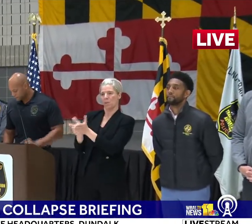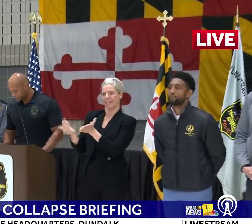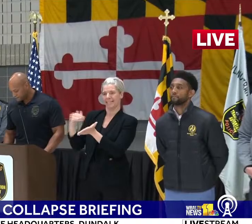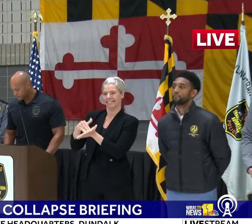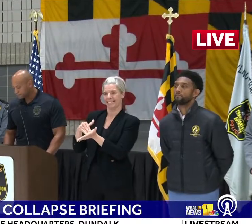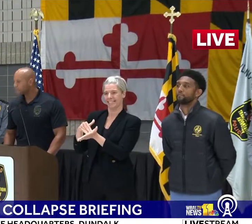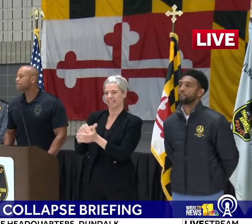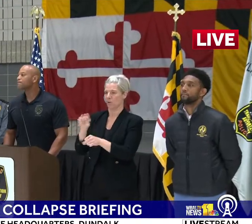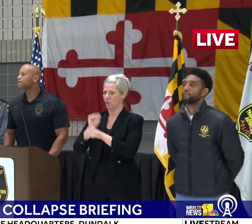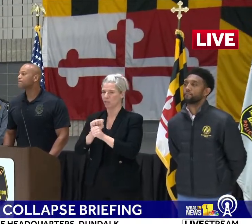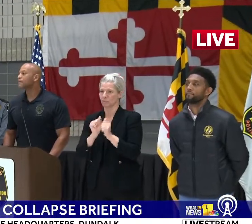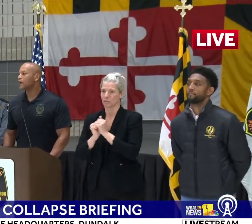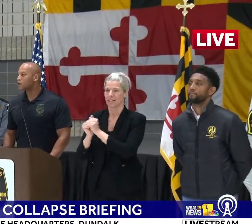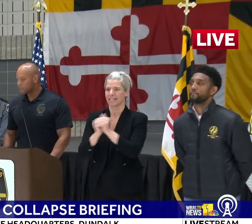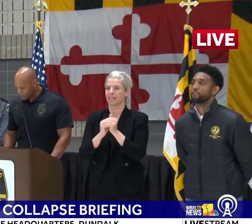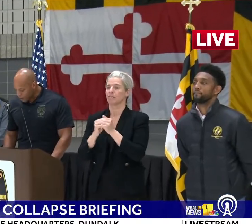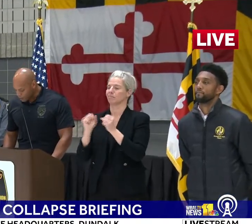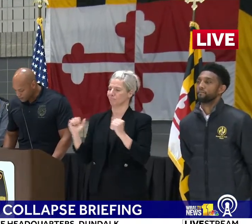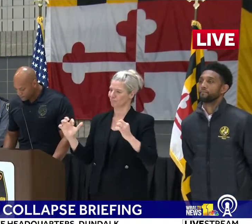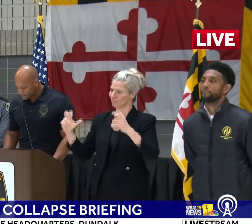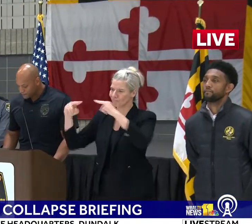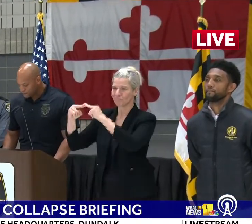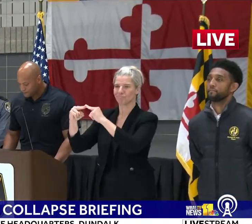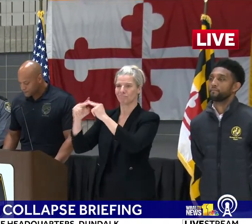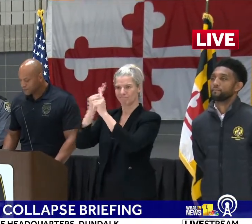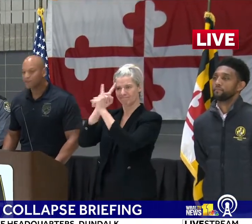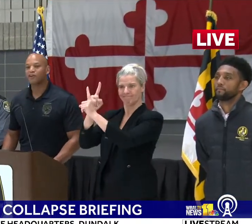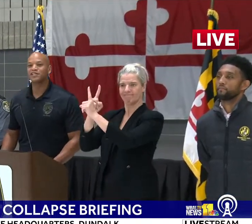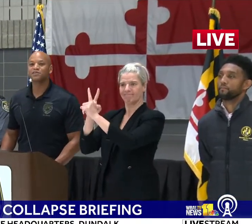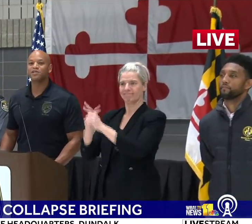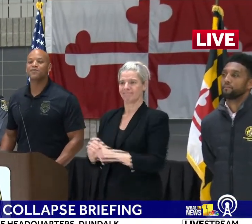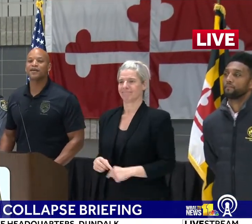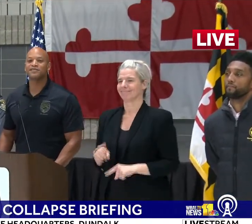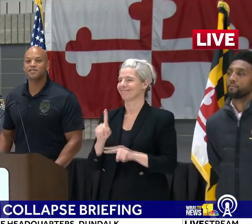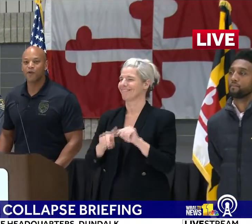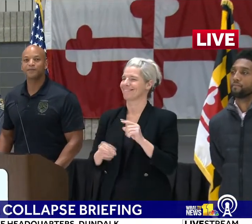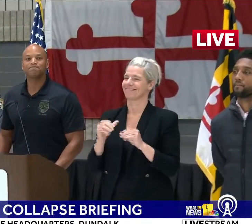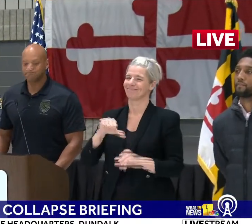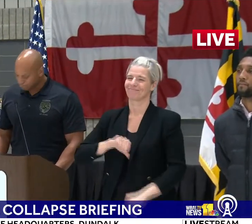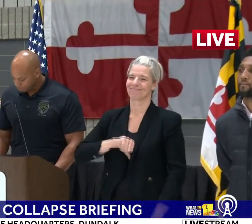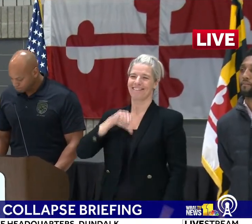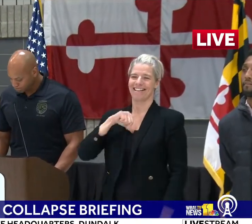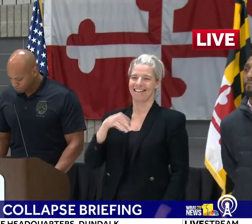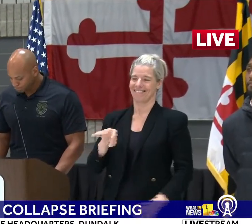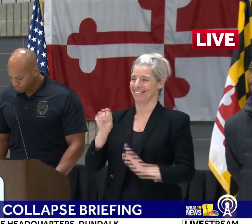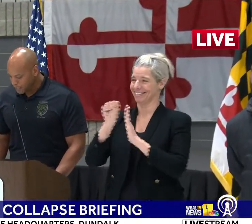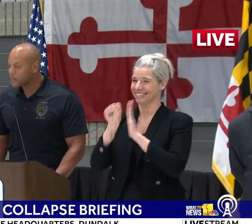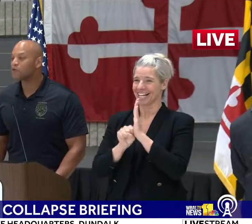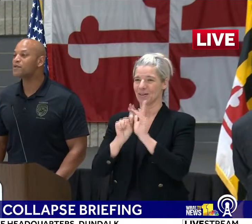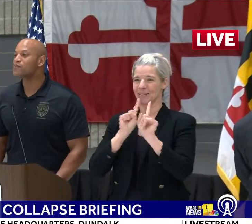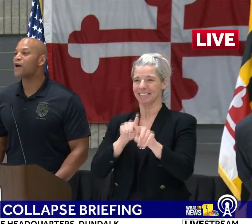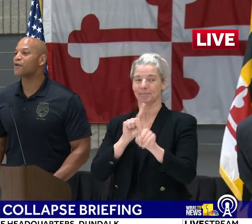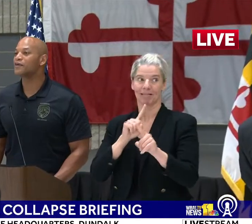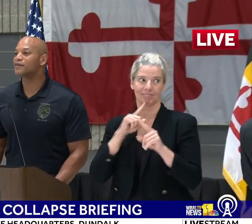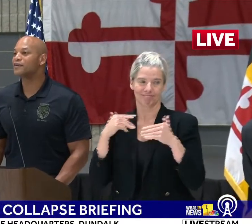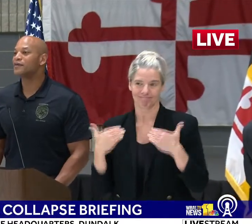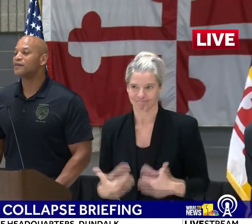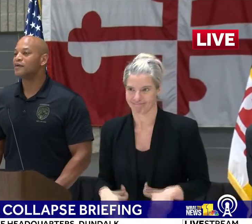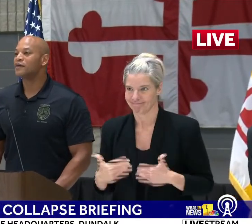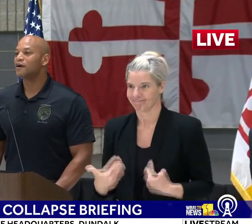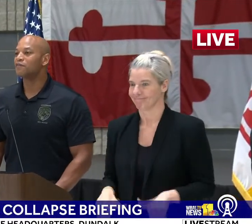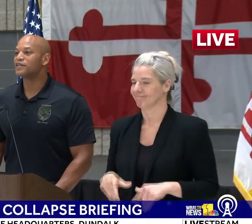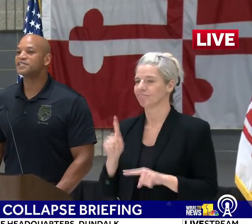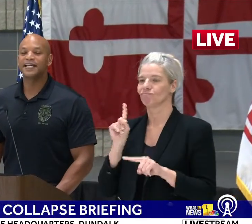rebuild this bridge. And I couldn't be prouder of our state's response in this moment. And I couldn't be